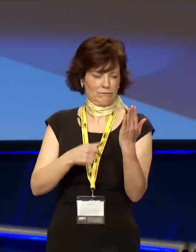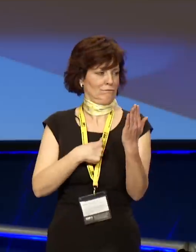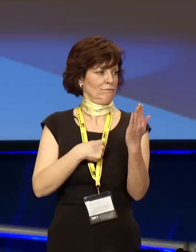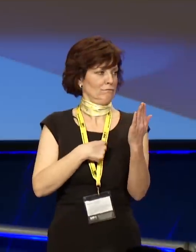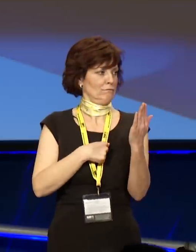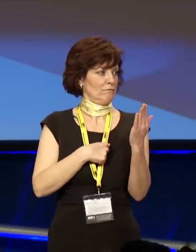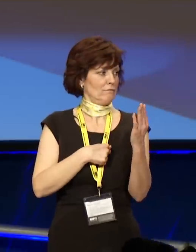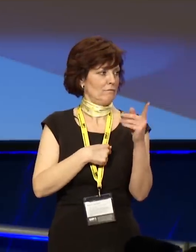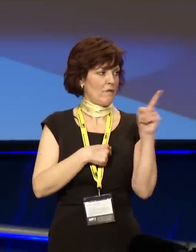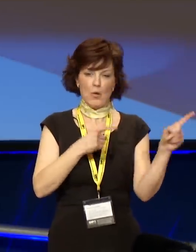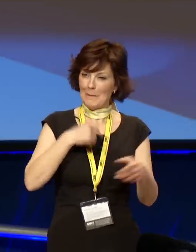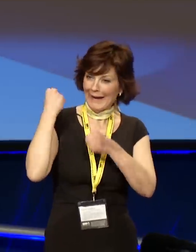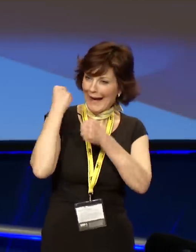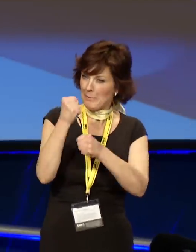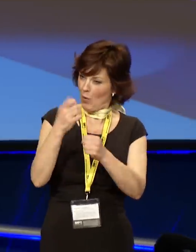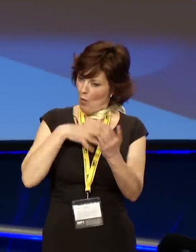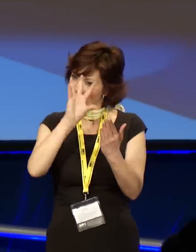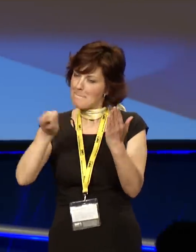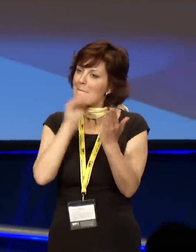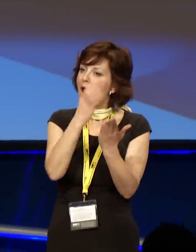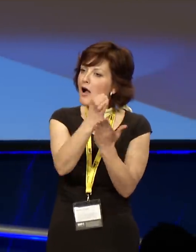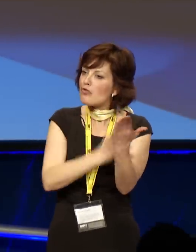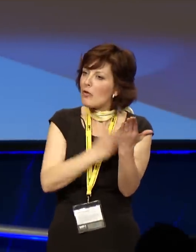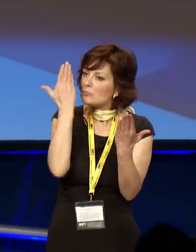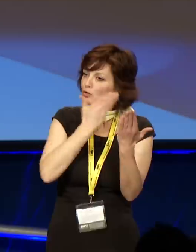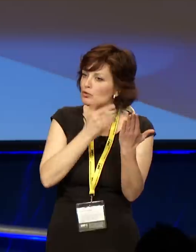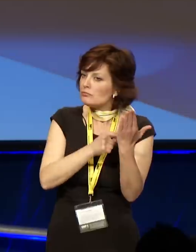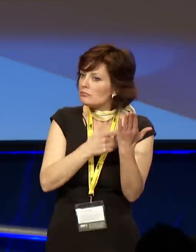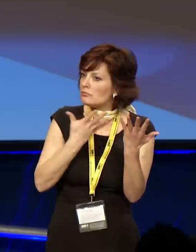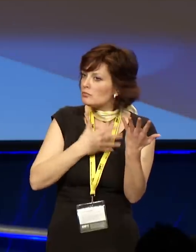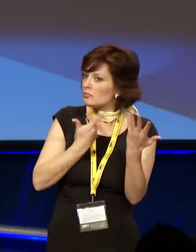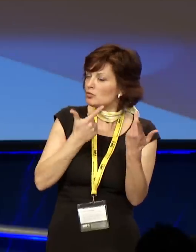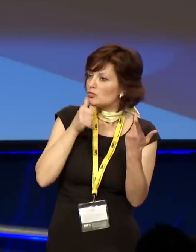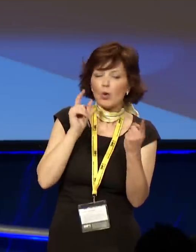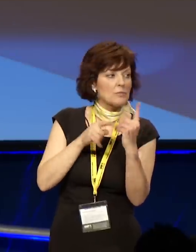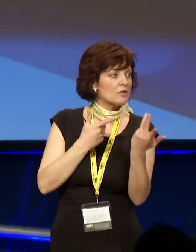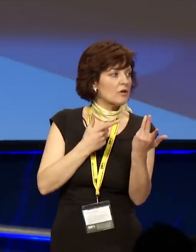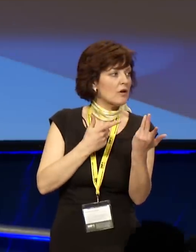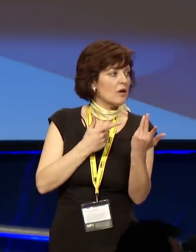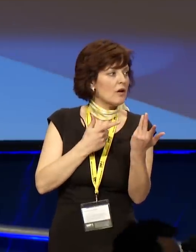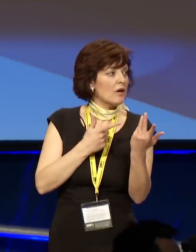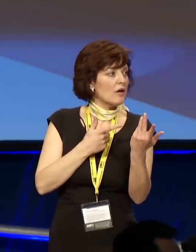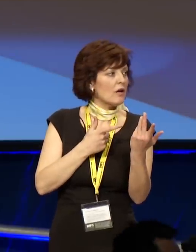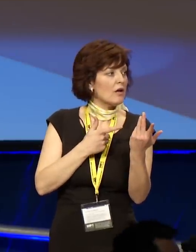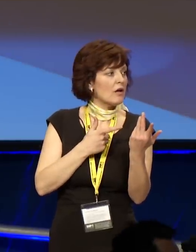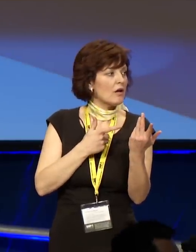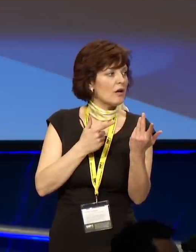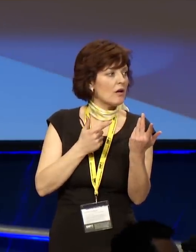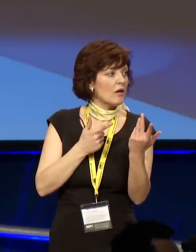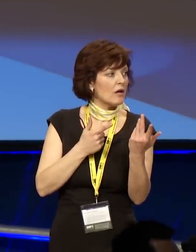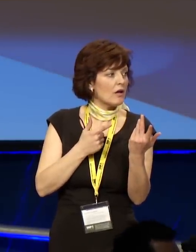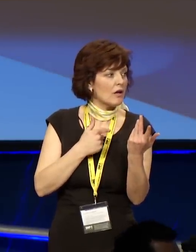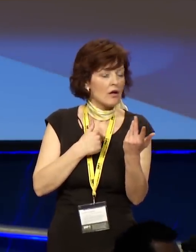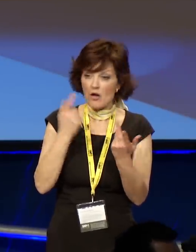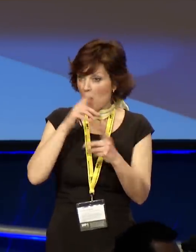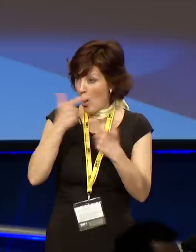we've been campaigning to get it back, put back on the curriculum, and I know you've had some comment on this, and I was wondering, seeing as there's been